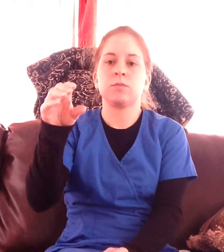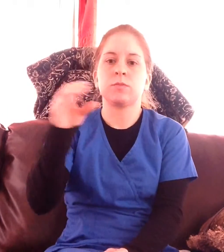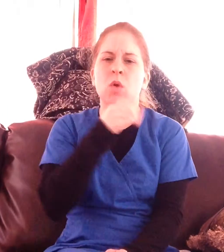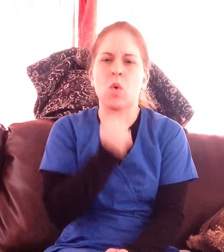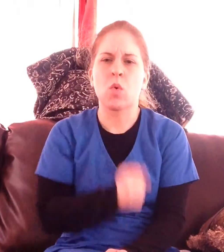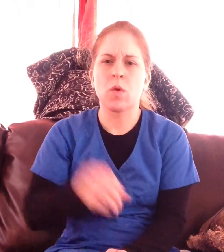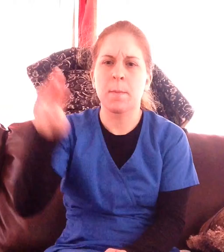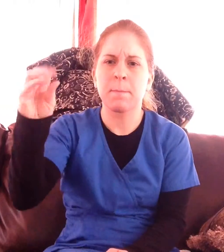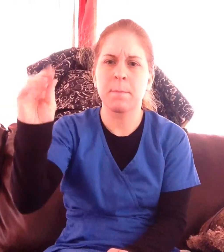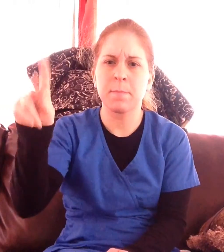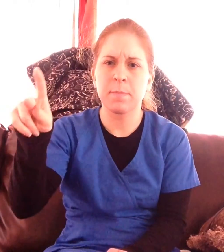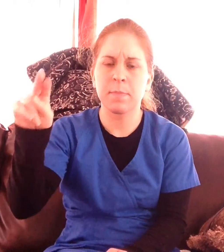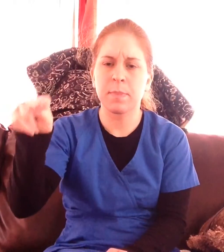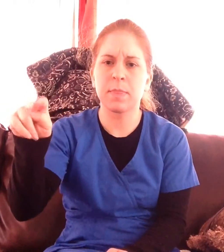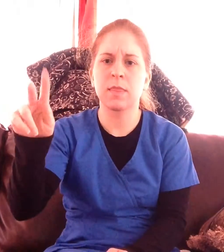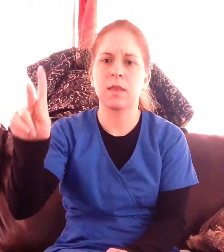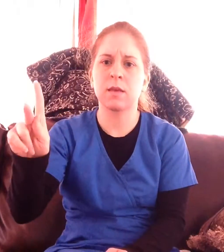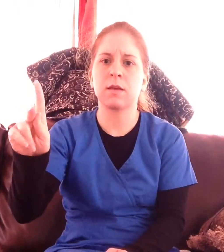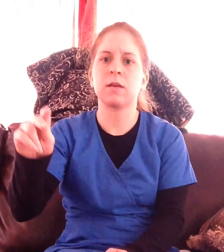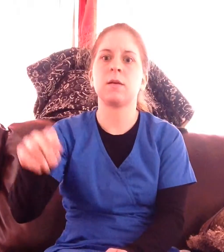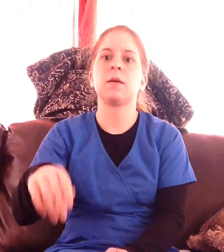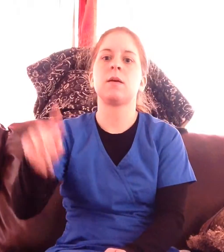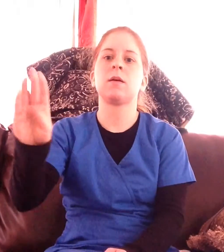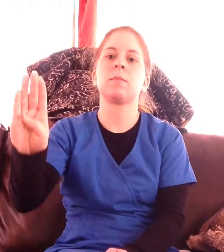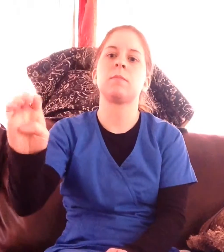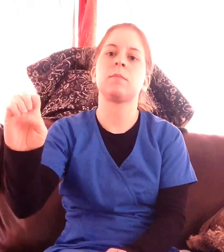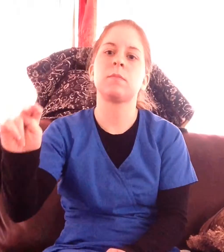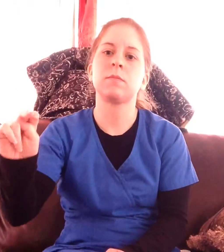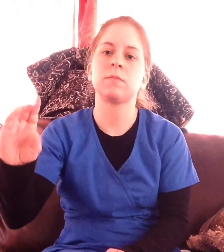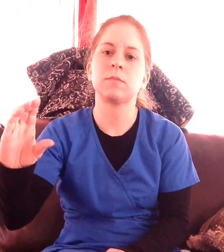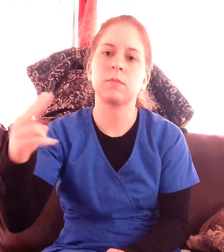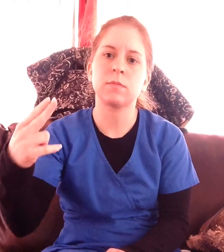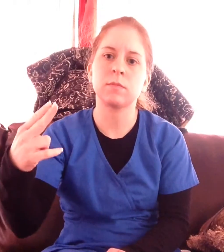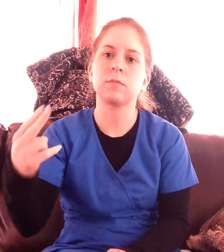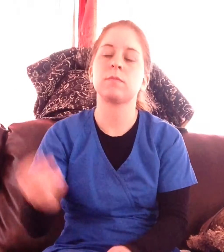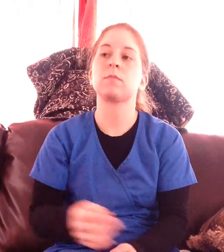also made into a table, a very rare piece of furniture.